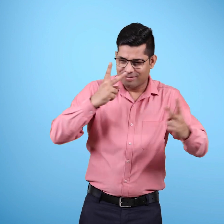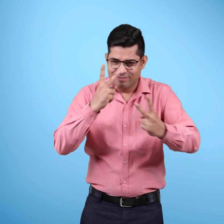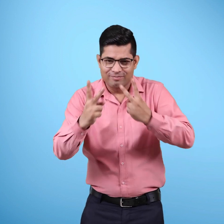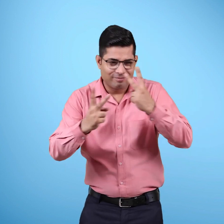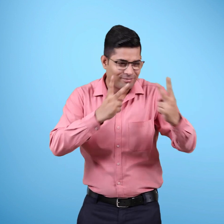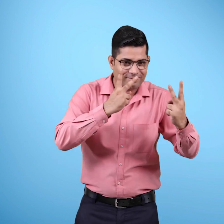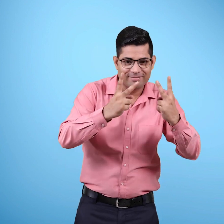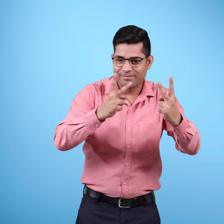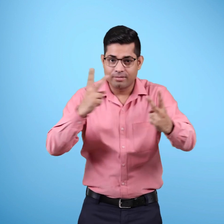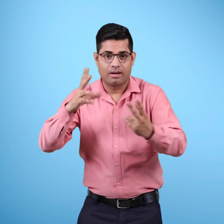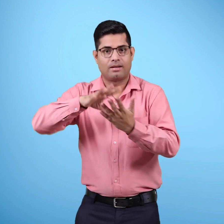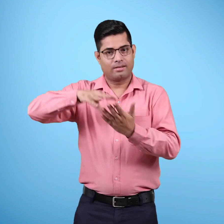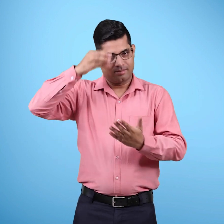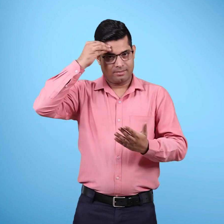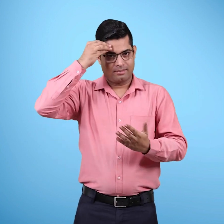Getting to Know Plants.